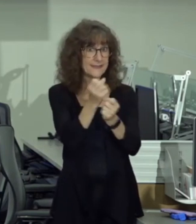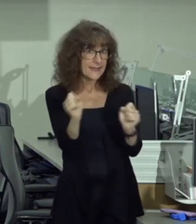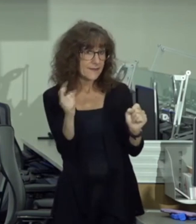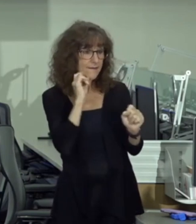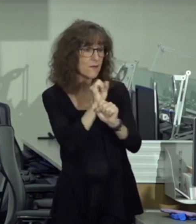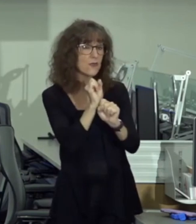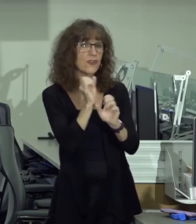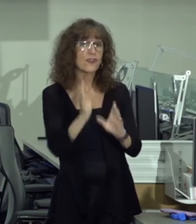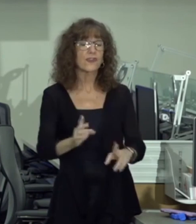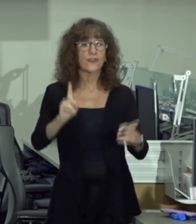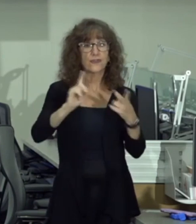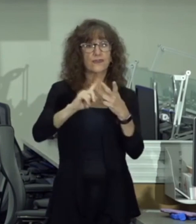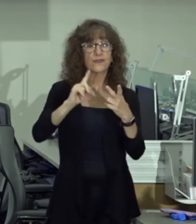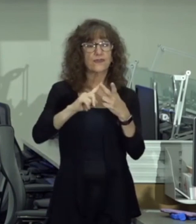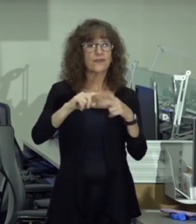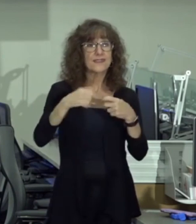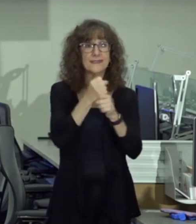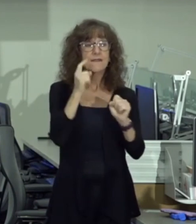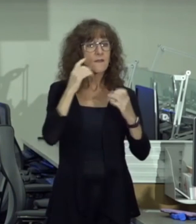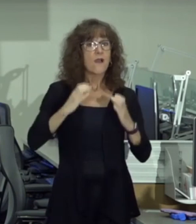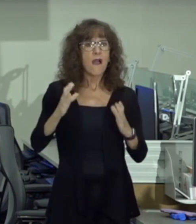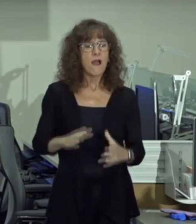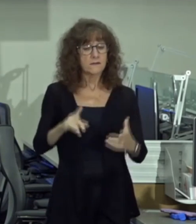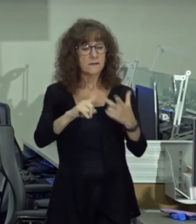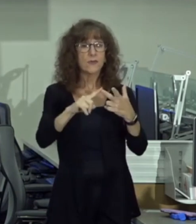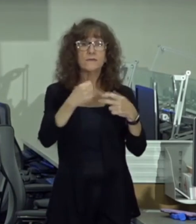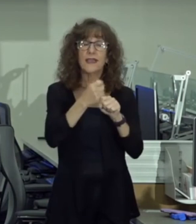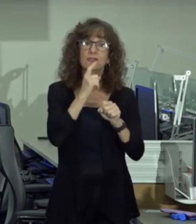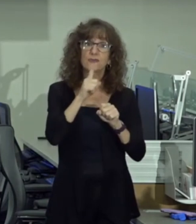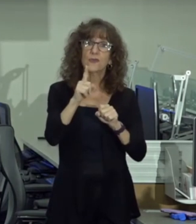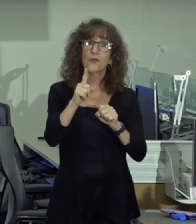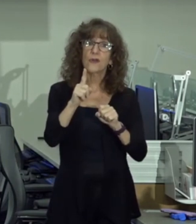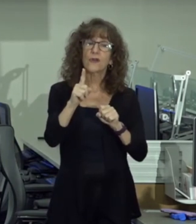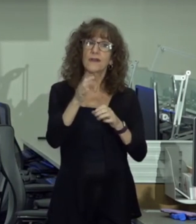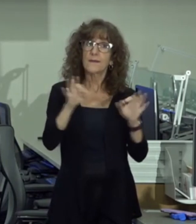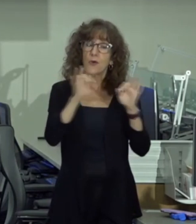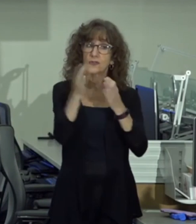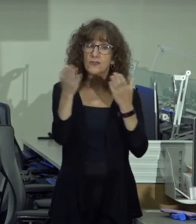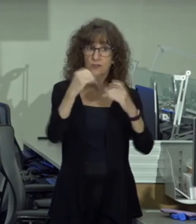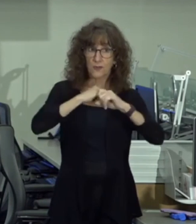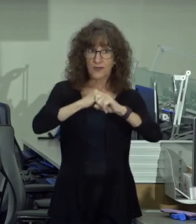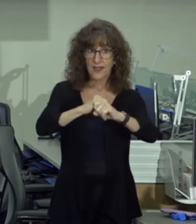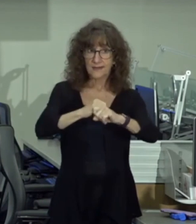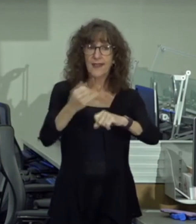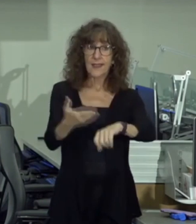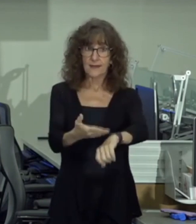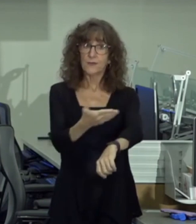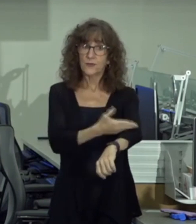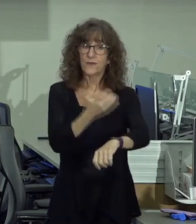for our employees, to provide safety for our customers, and to ensure that vital services are not only protected but enhanced as